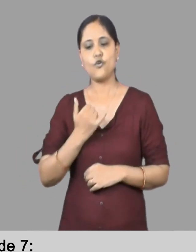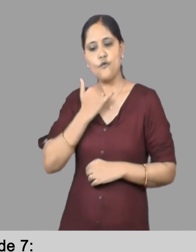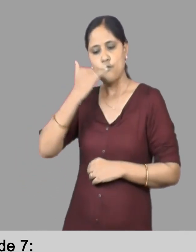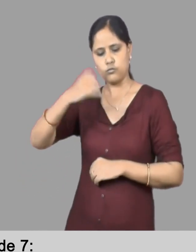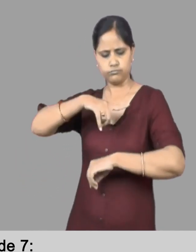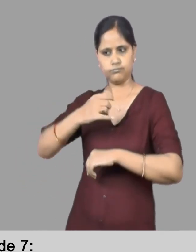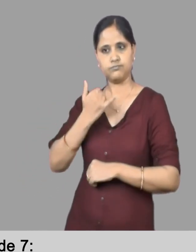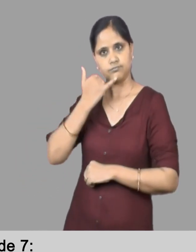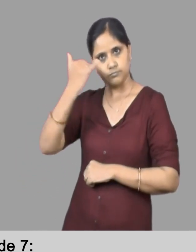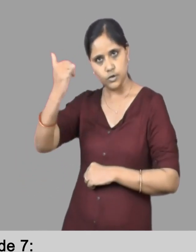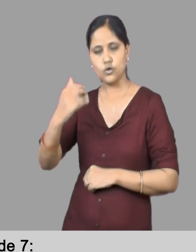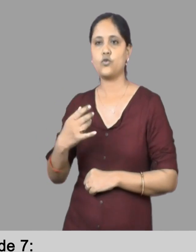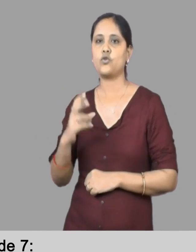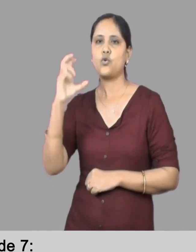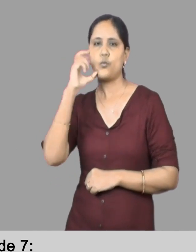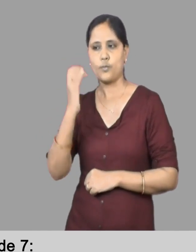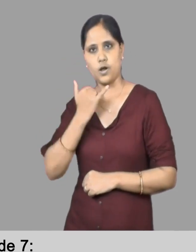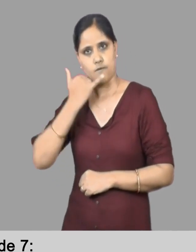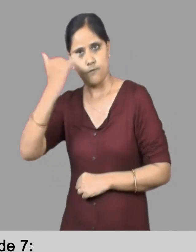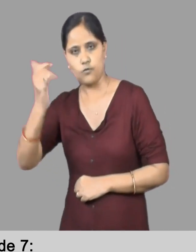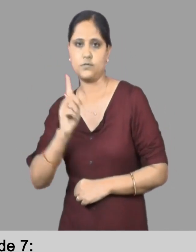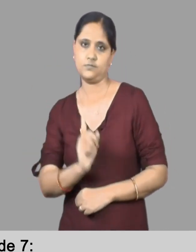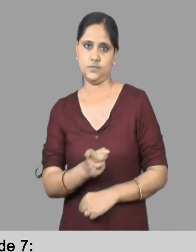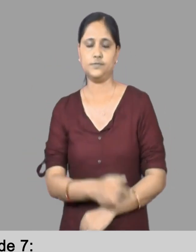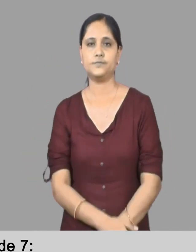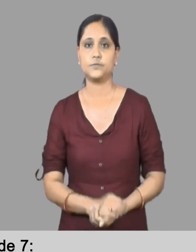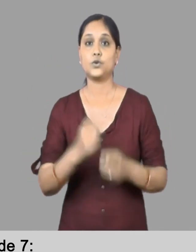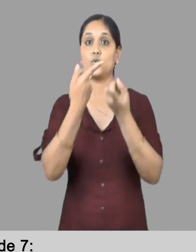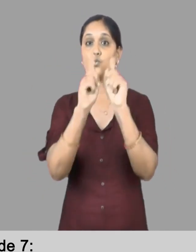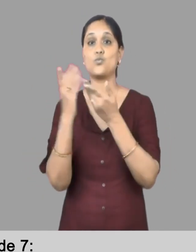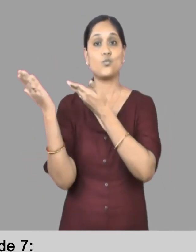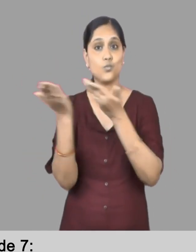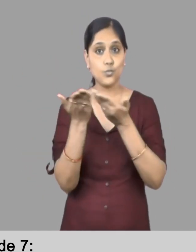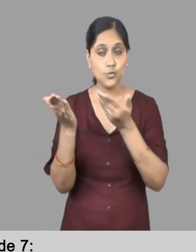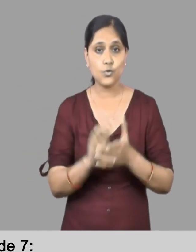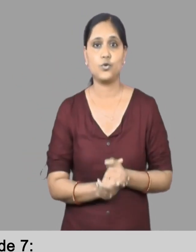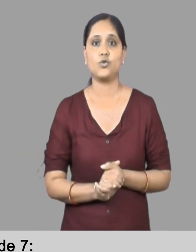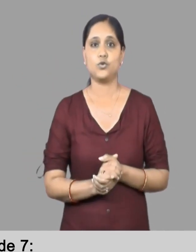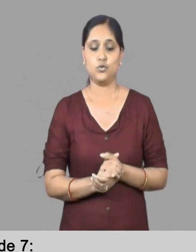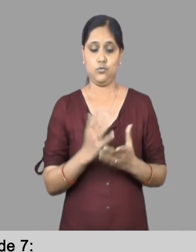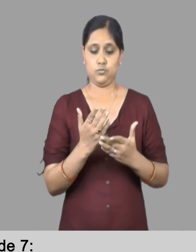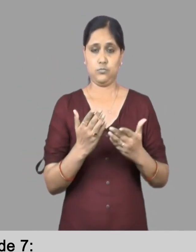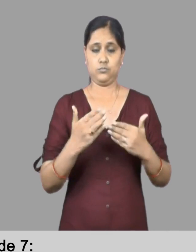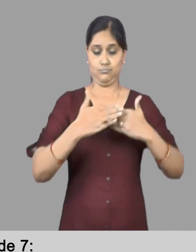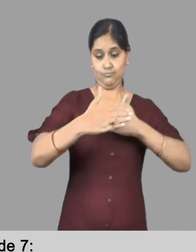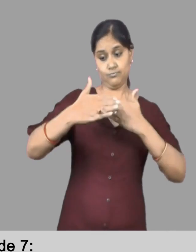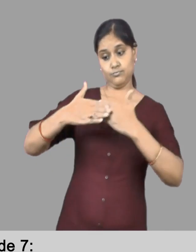through intercom or mobile phone, and room service to be provided while